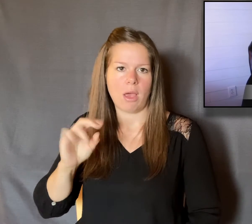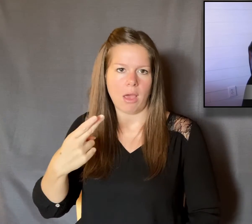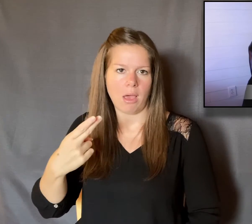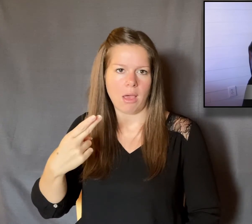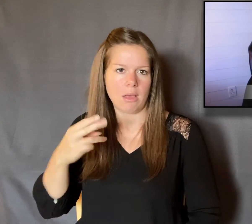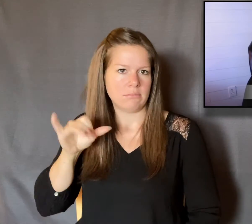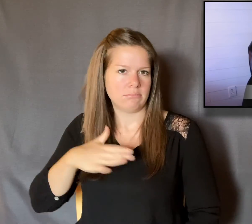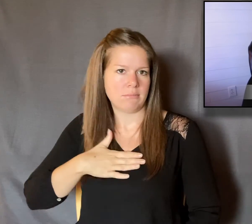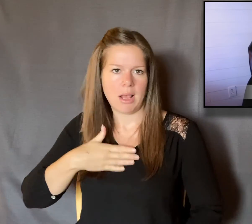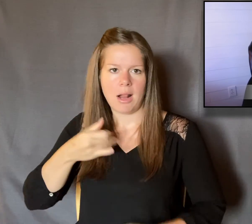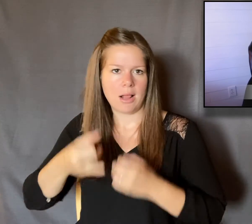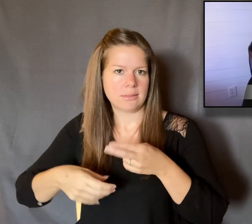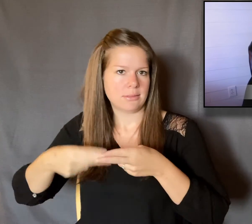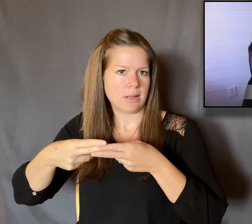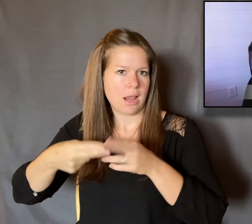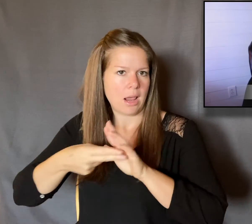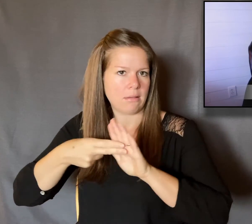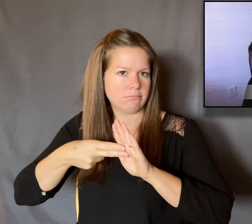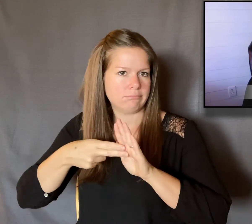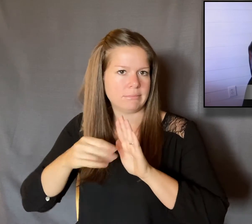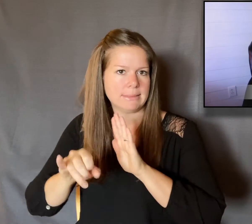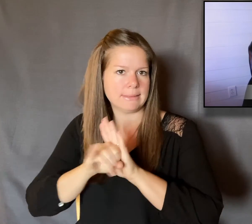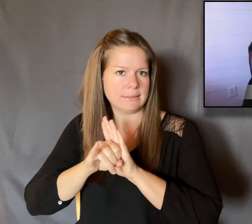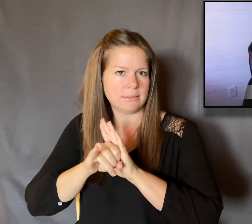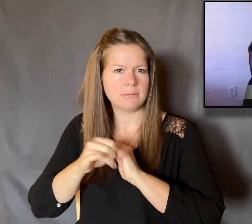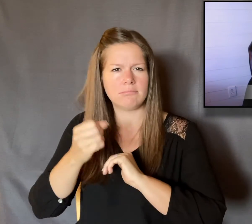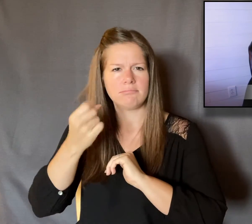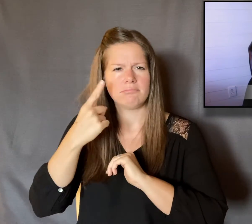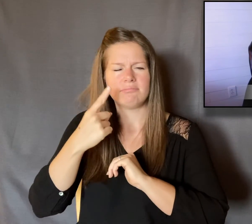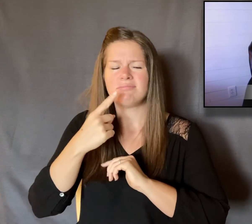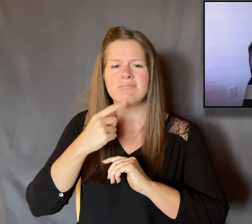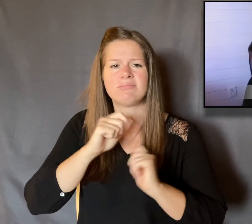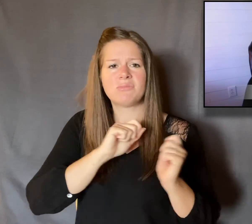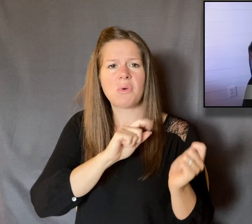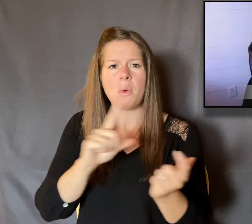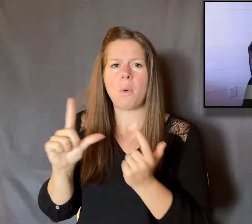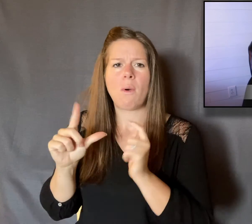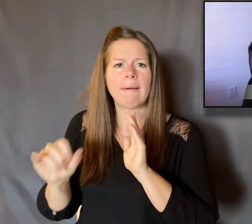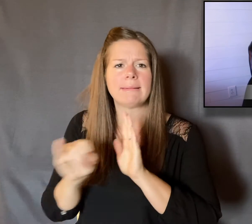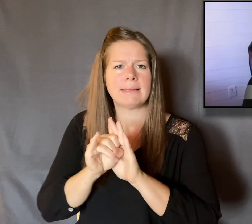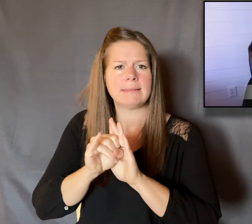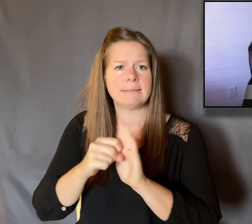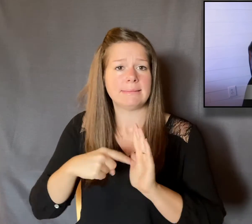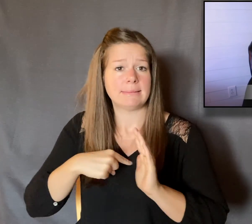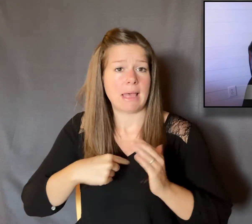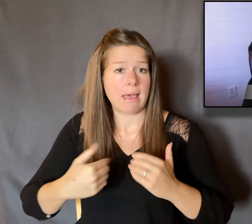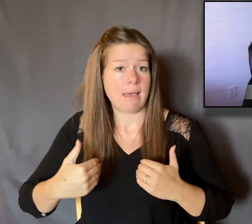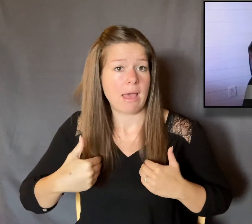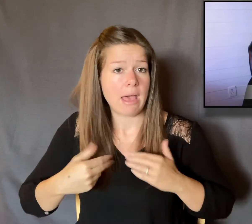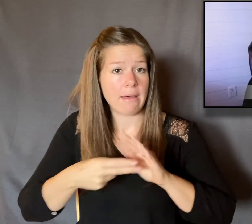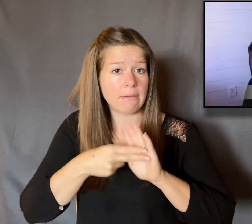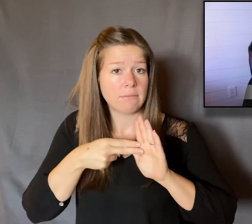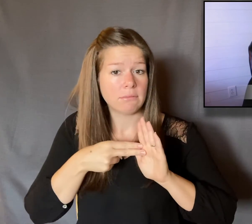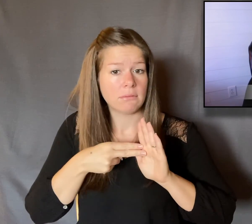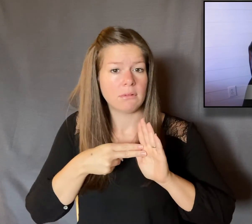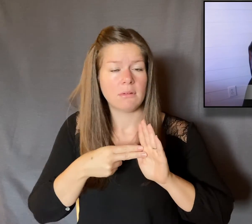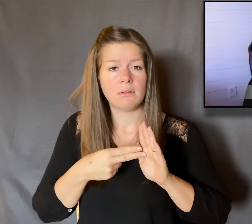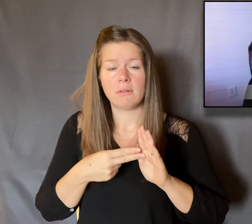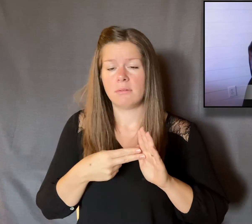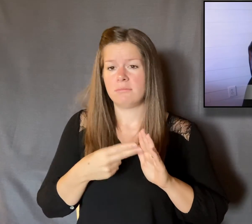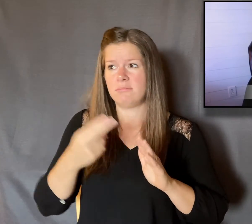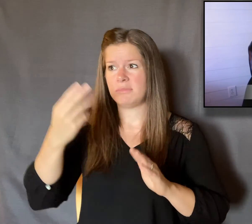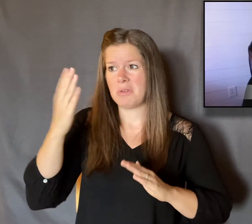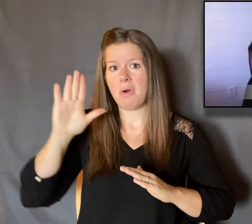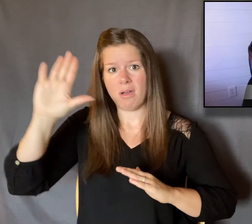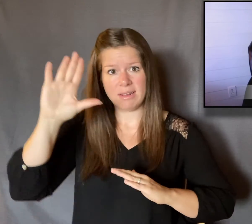Those identities never trump the call of the mission that